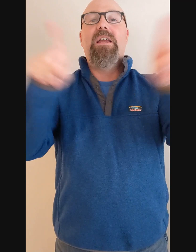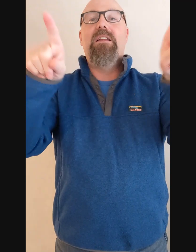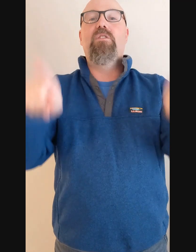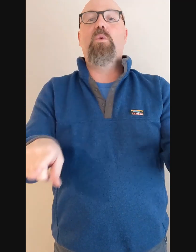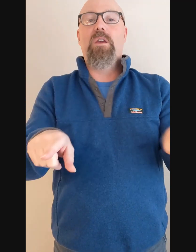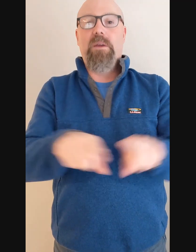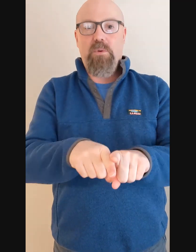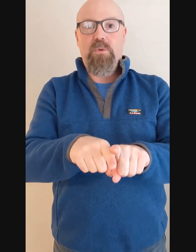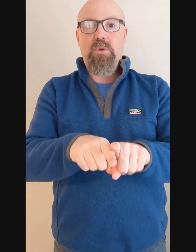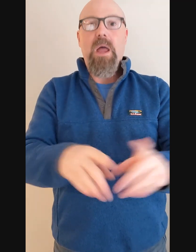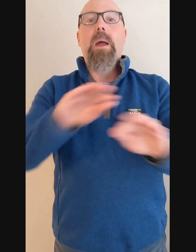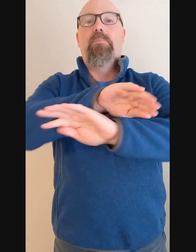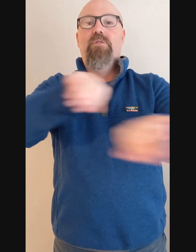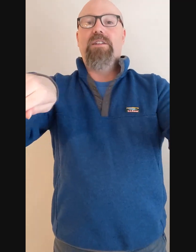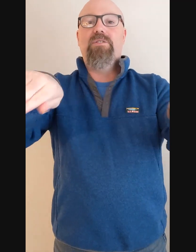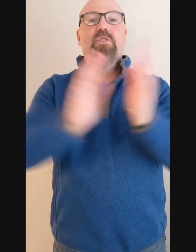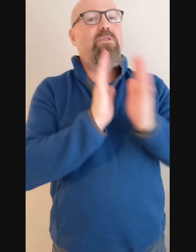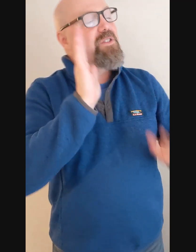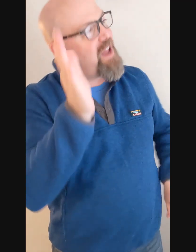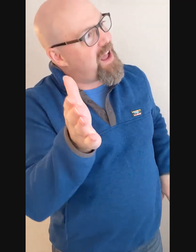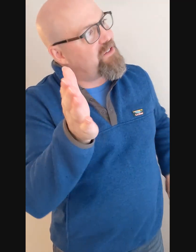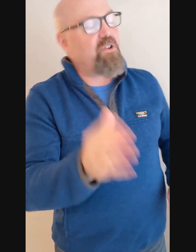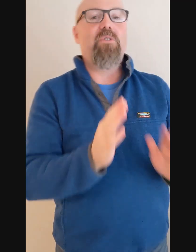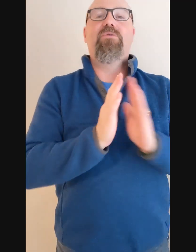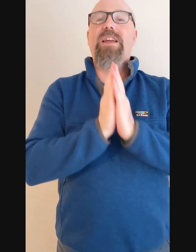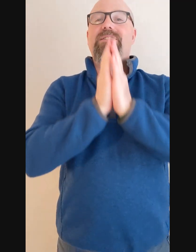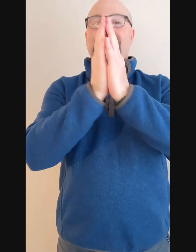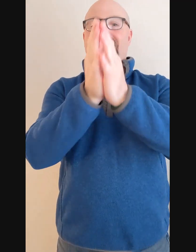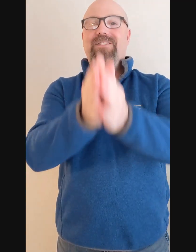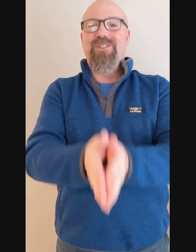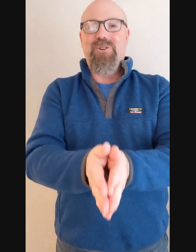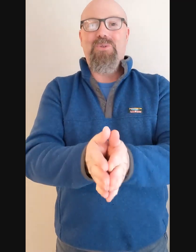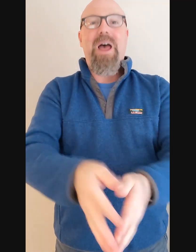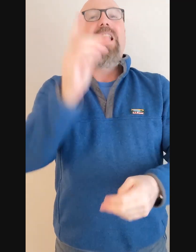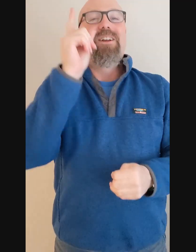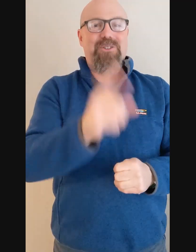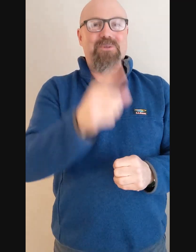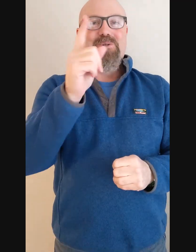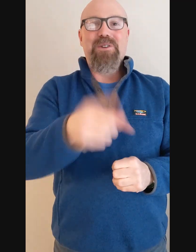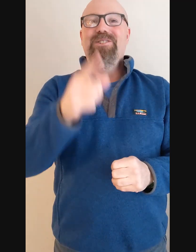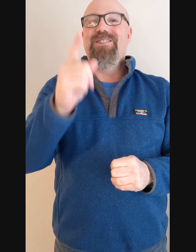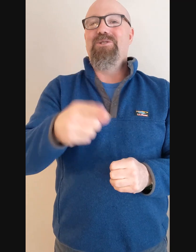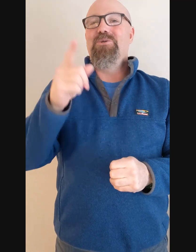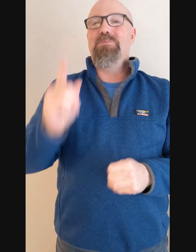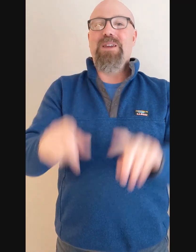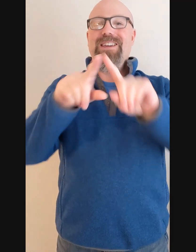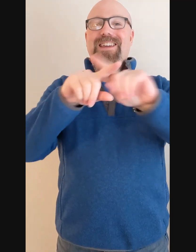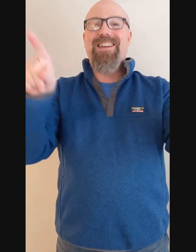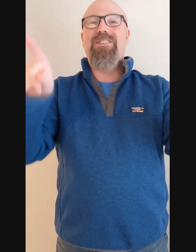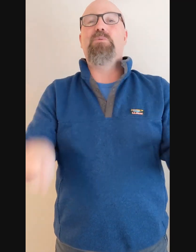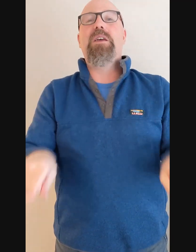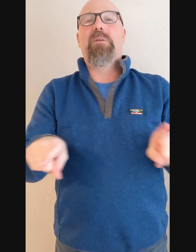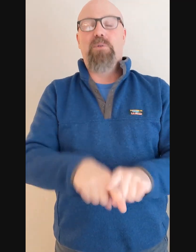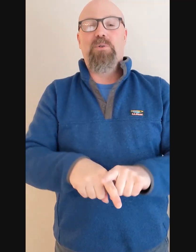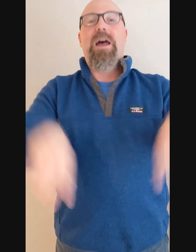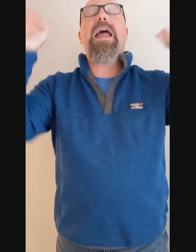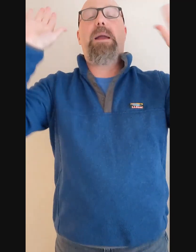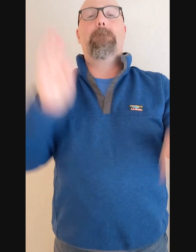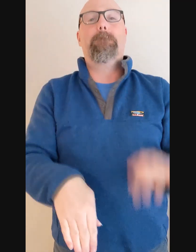In the swimming pool. Breaststroke, side stroke, fancy diving too. Don't you wish that you could be in the swimming pool? Hey!